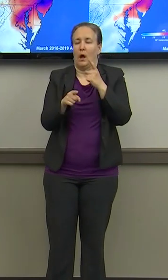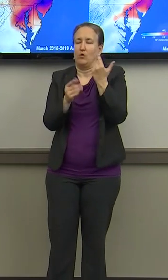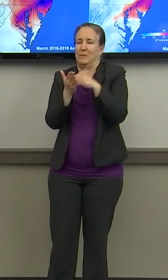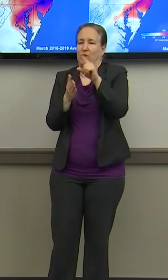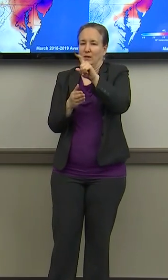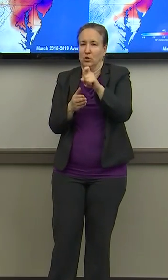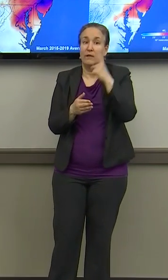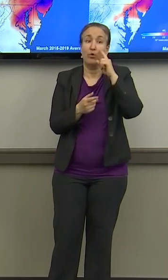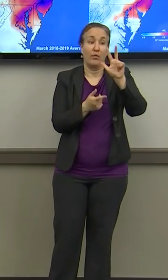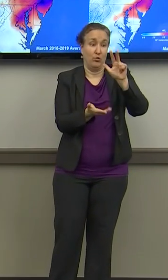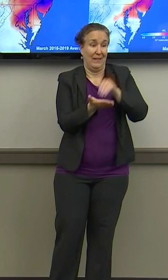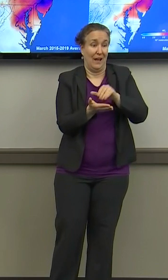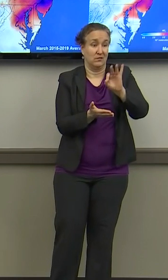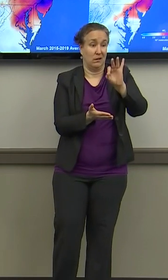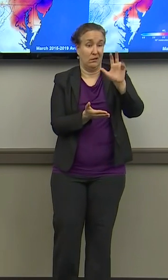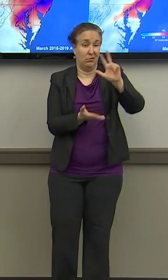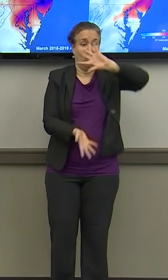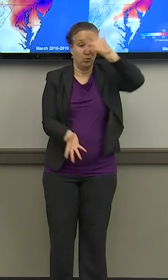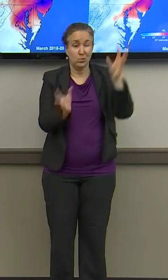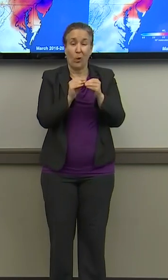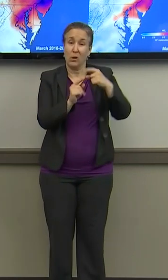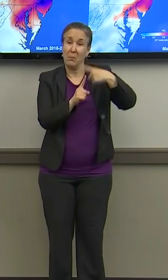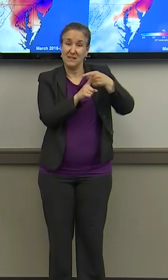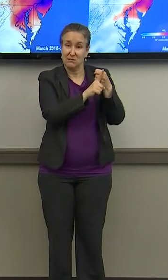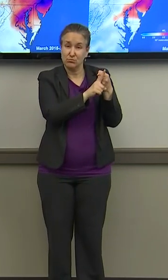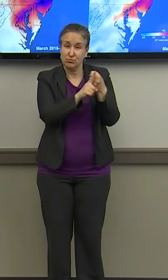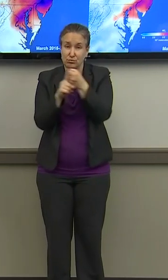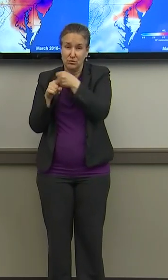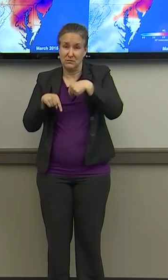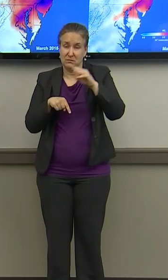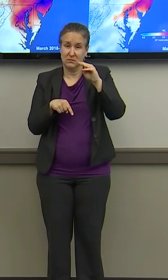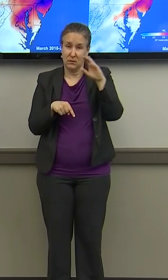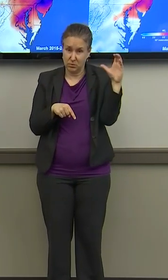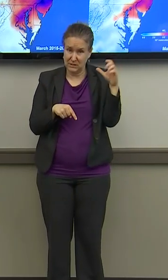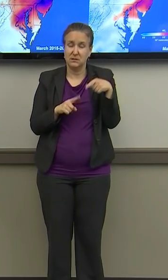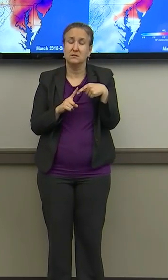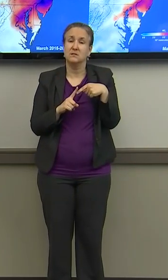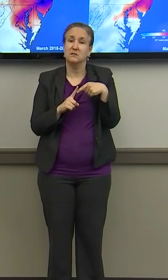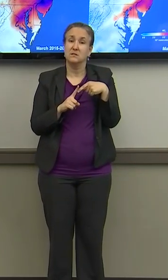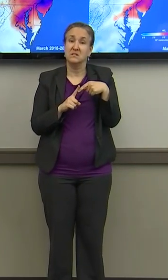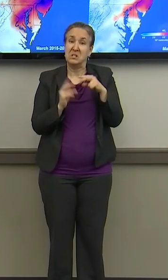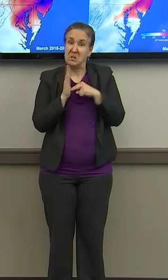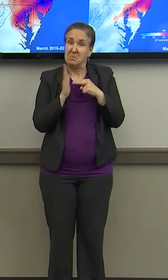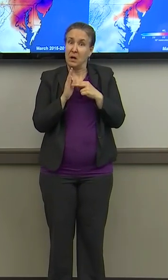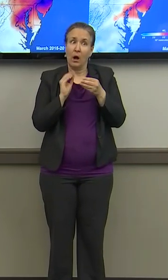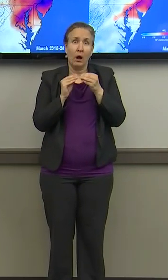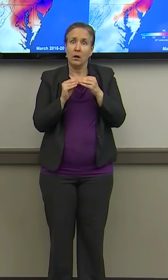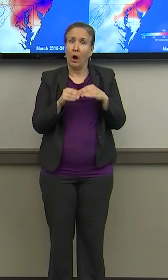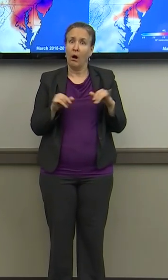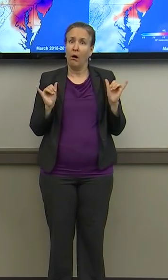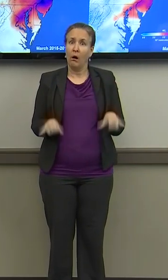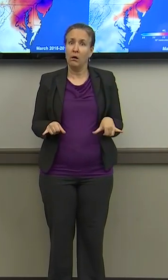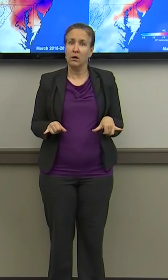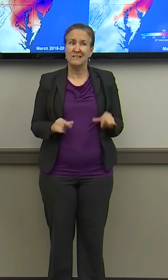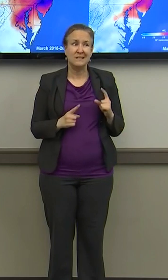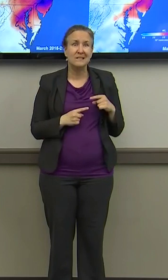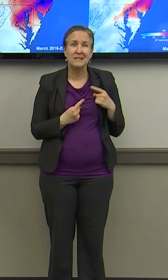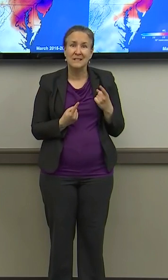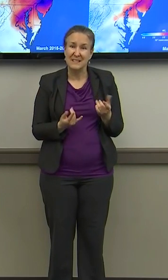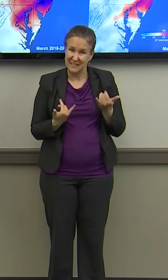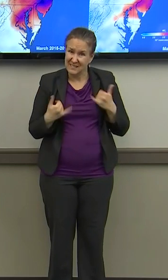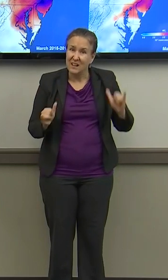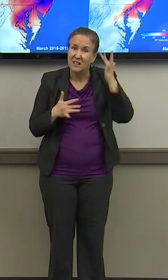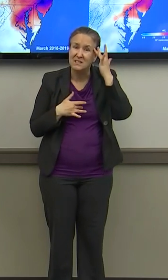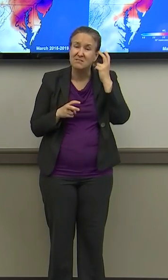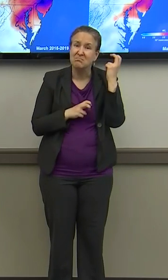of the 3,093 total positives that we have here in Montgomery County, does that mean that 3,093 people are